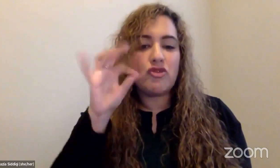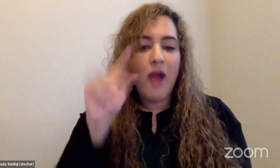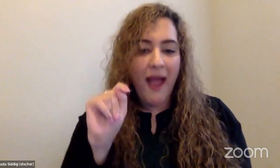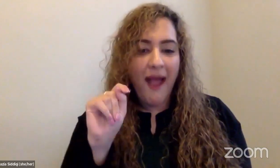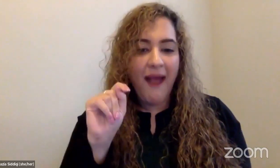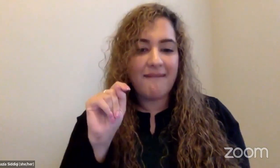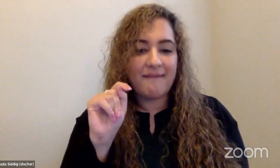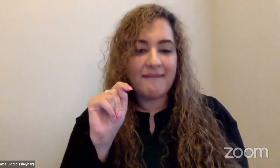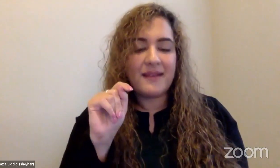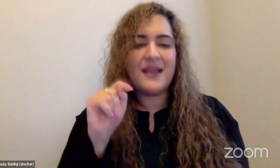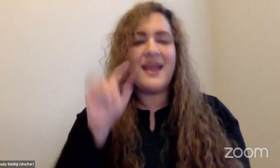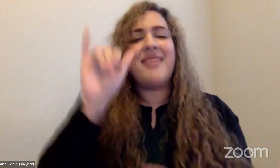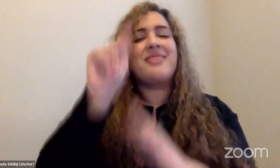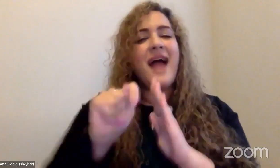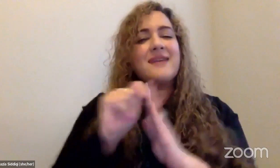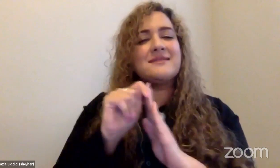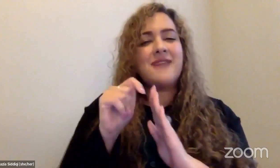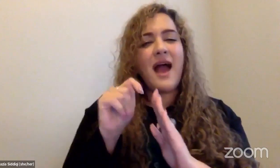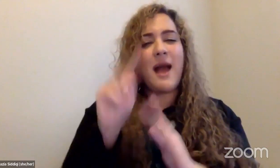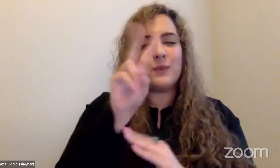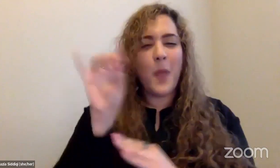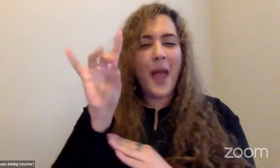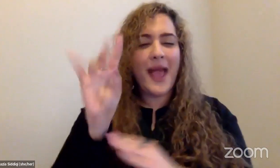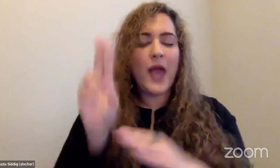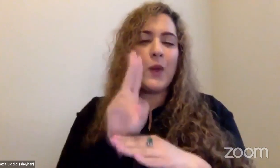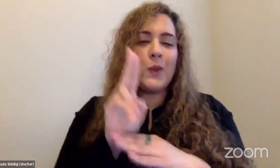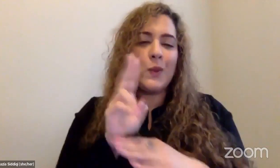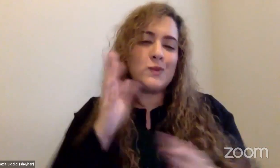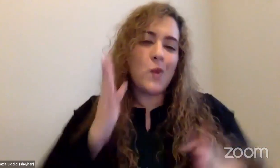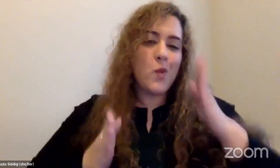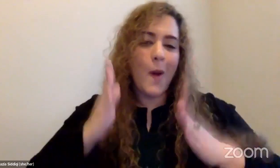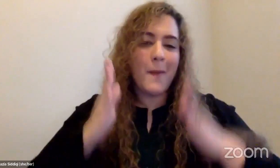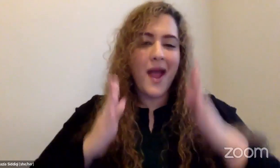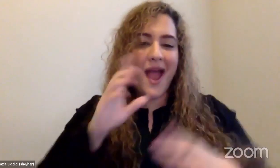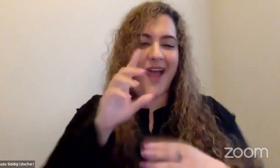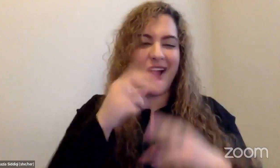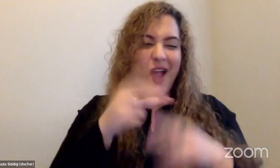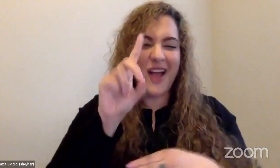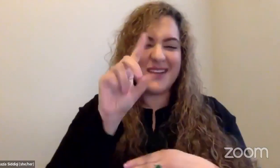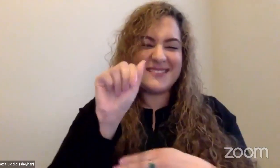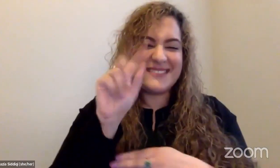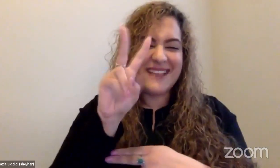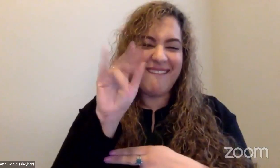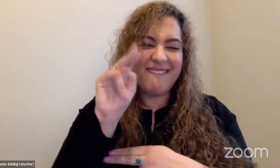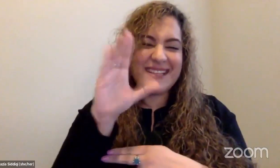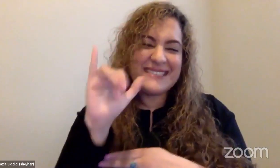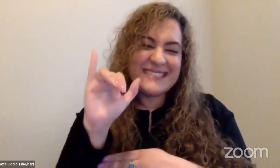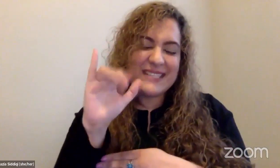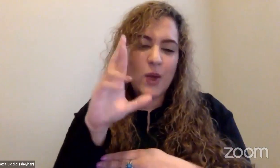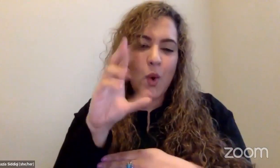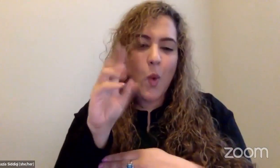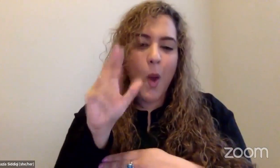bypass graft. So that was 2008, and they used a